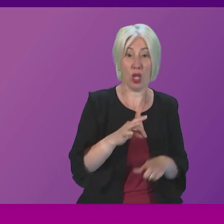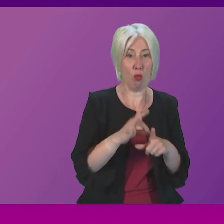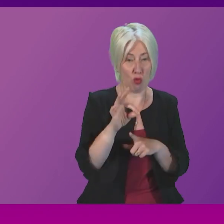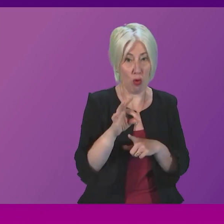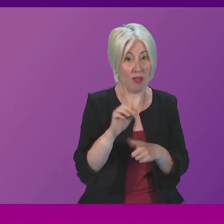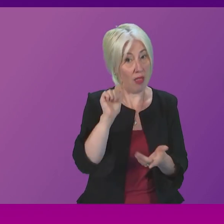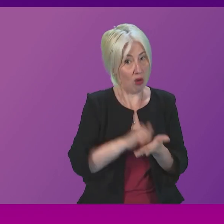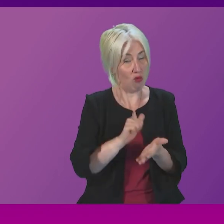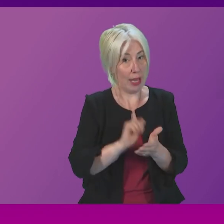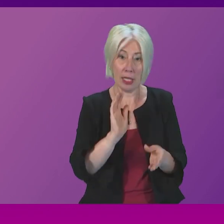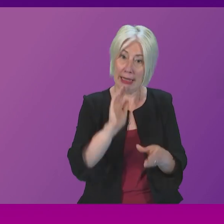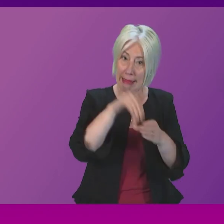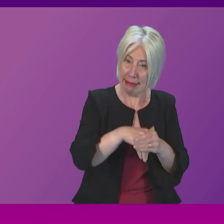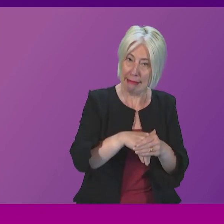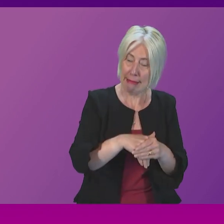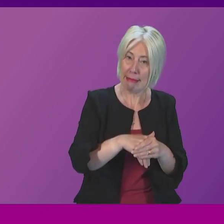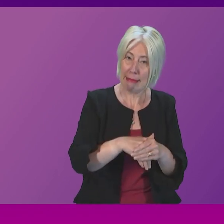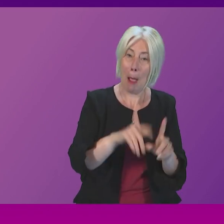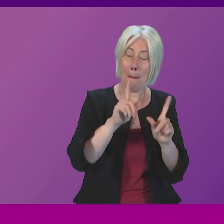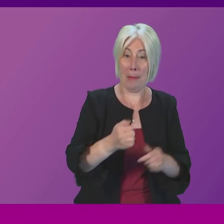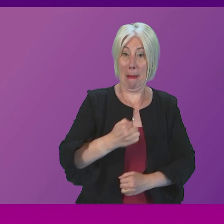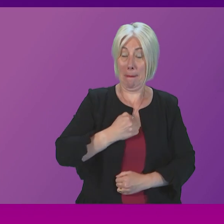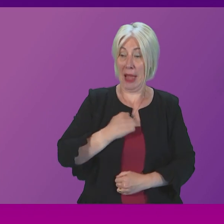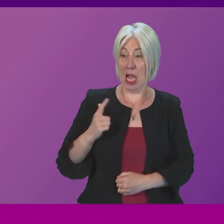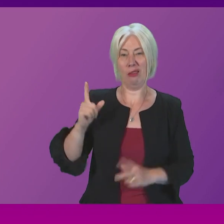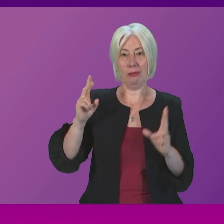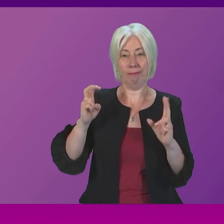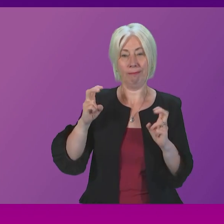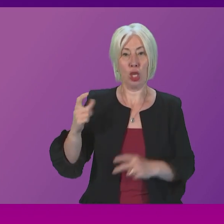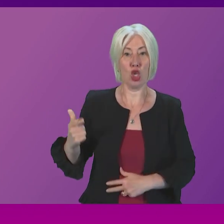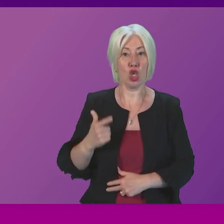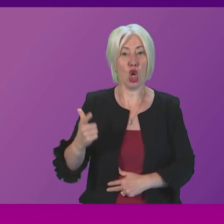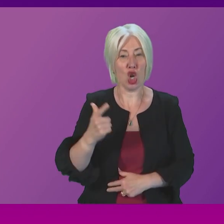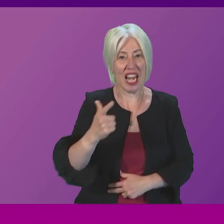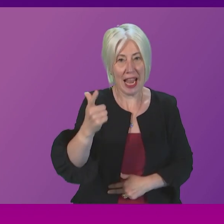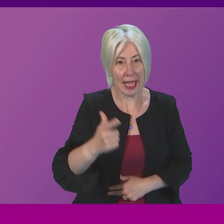actually right going into that. So my journey, I think the point about